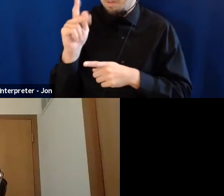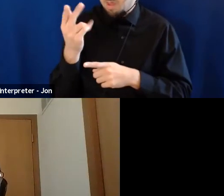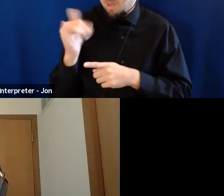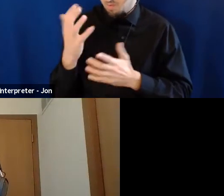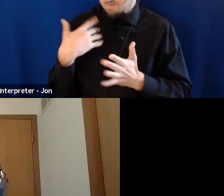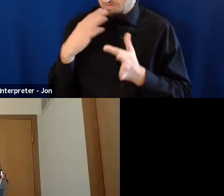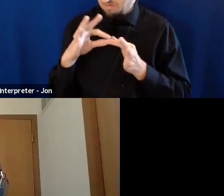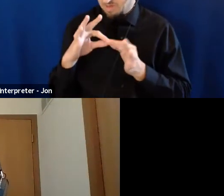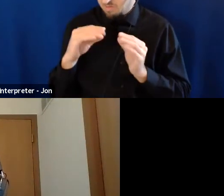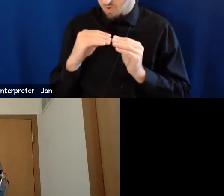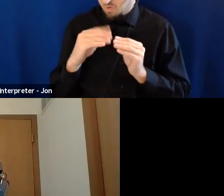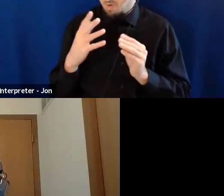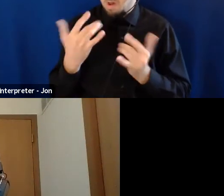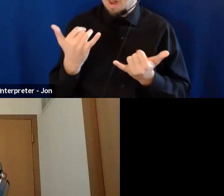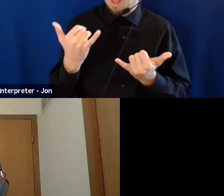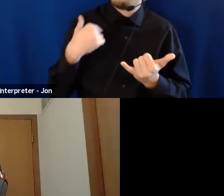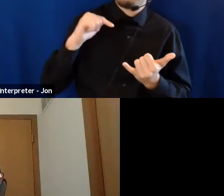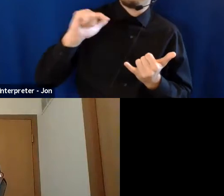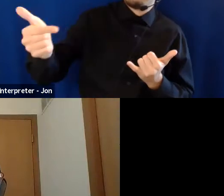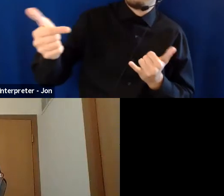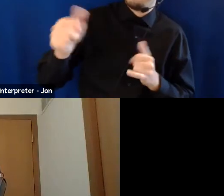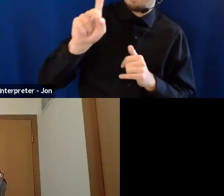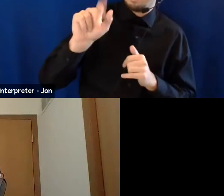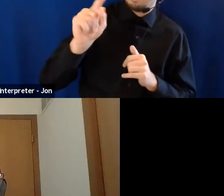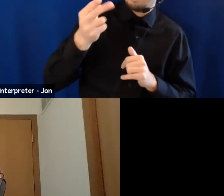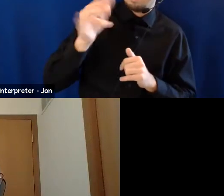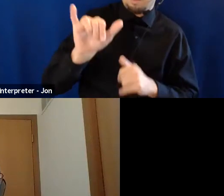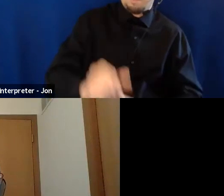but I will hand it over to her. Thanks.